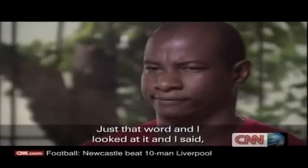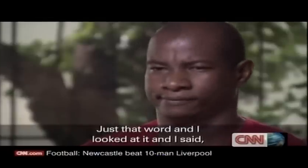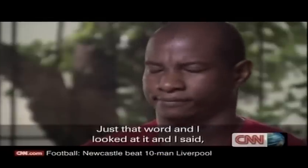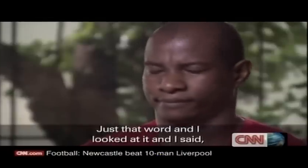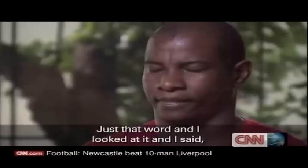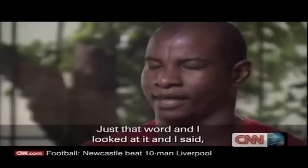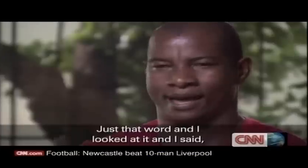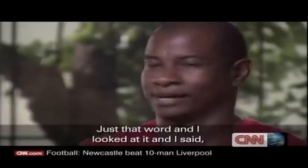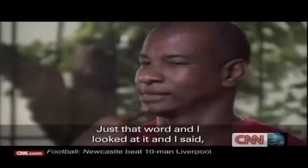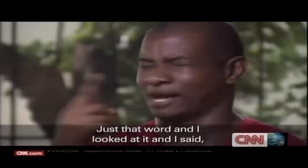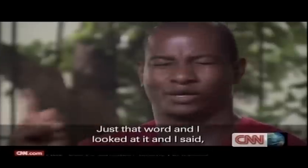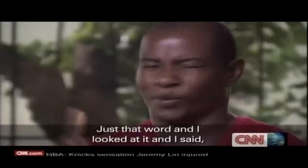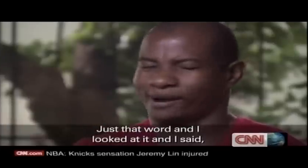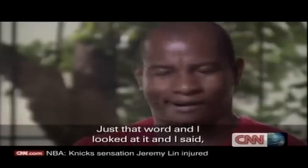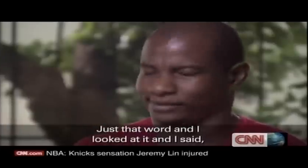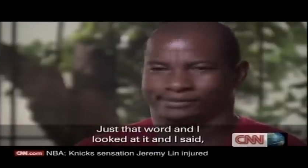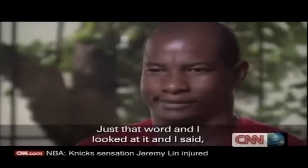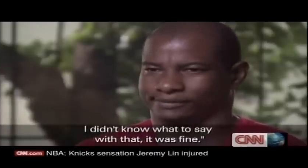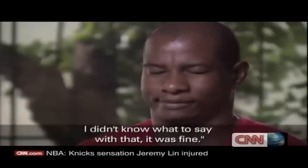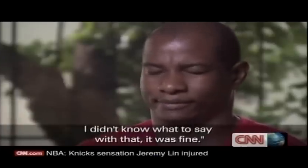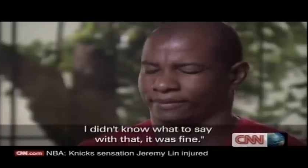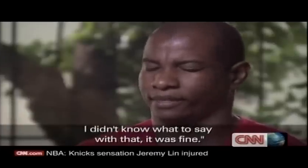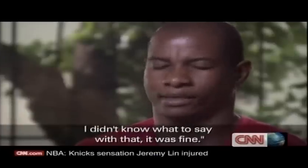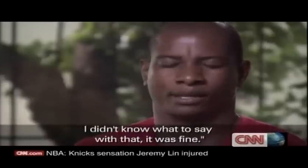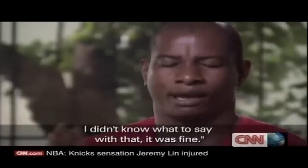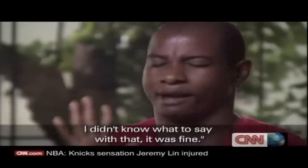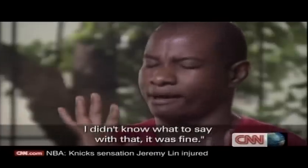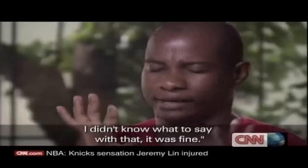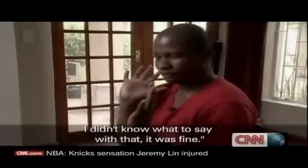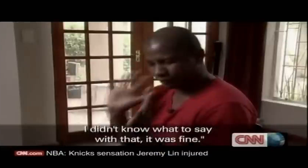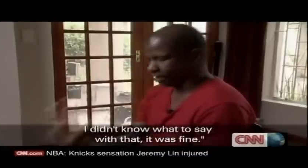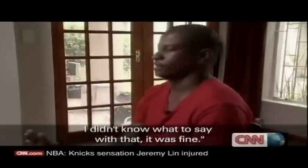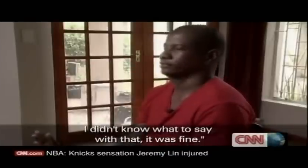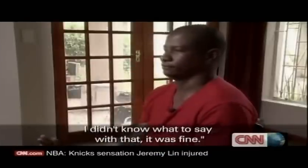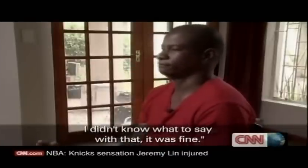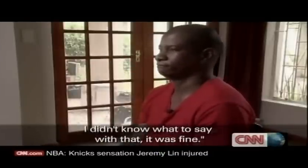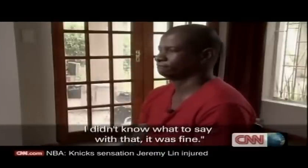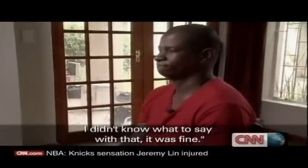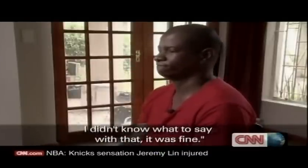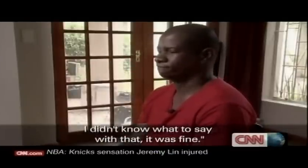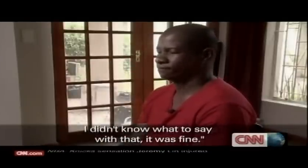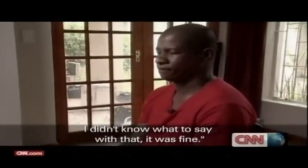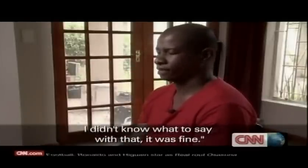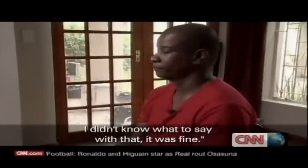And I said, well, I didn't know what to say with that. It was fine.